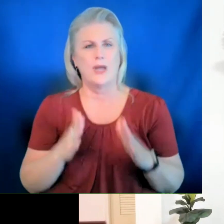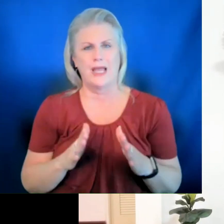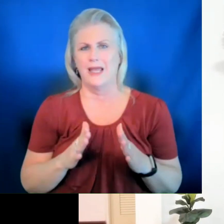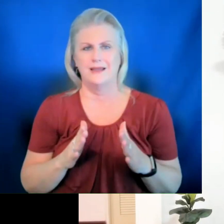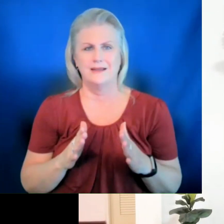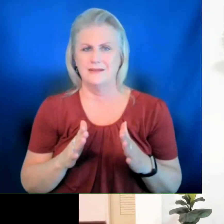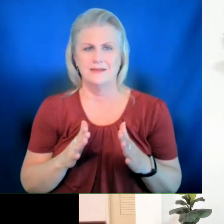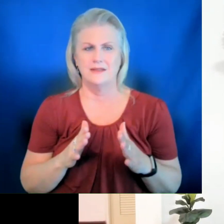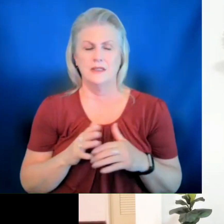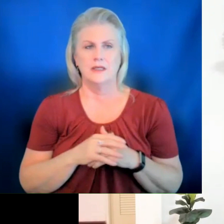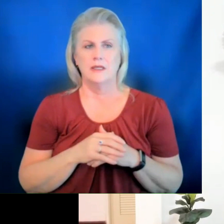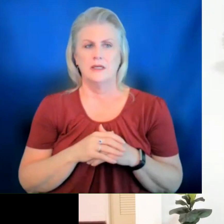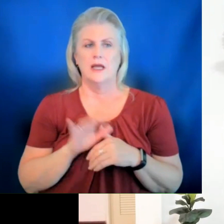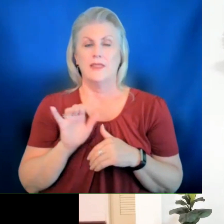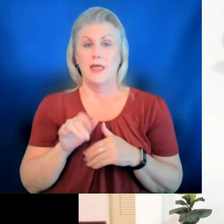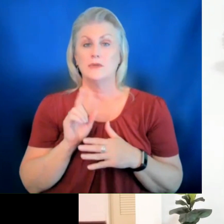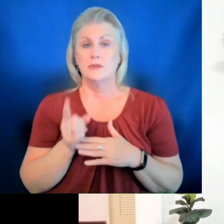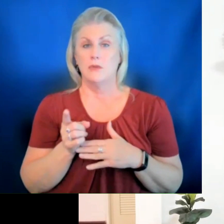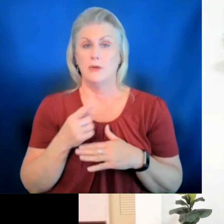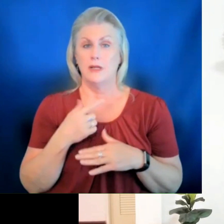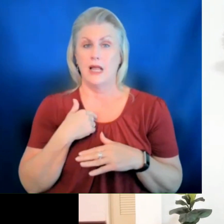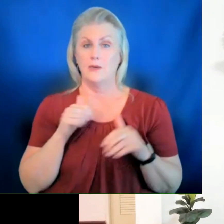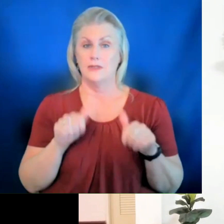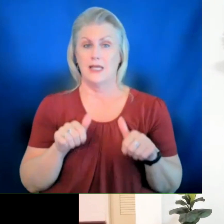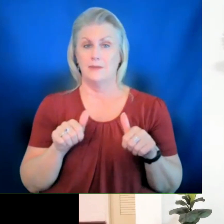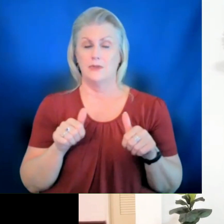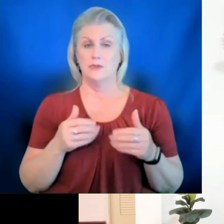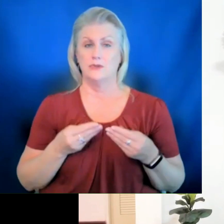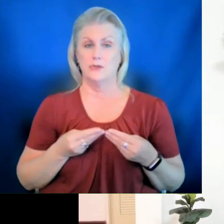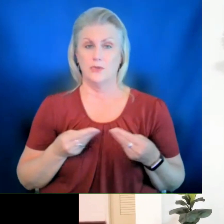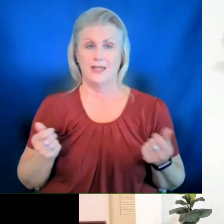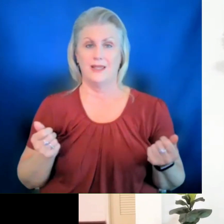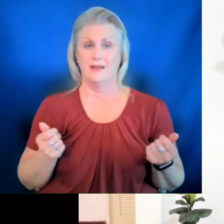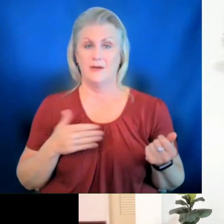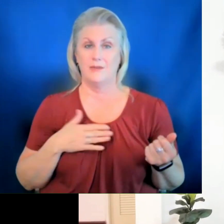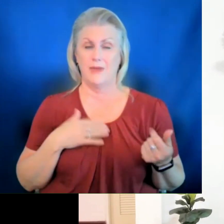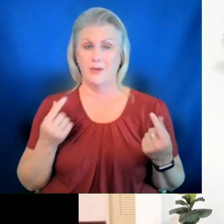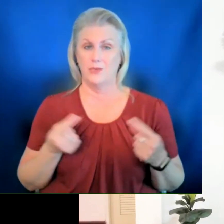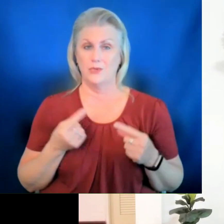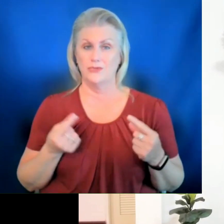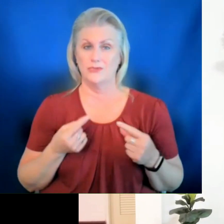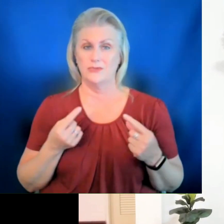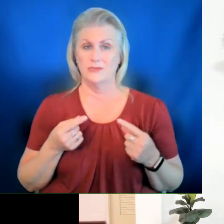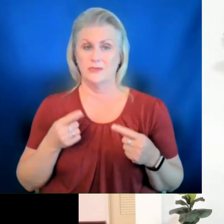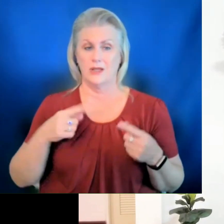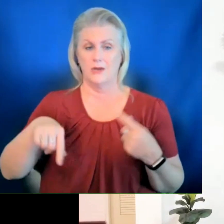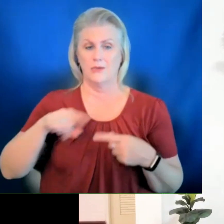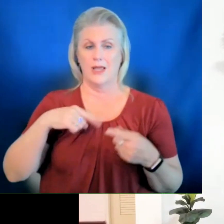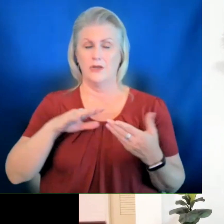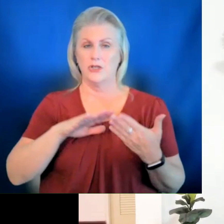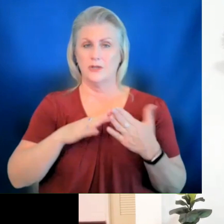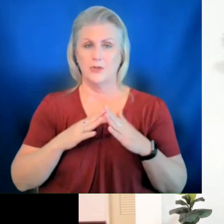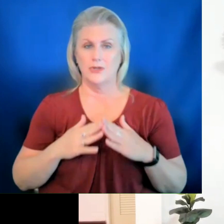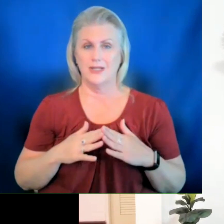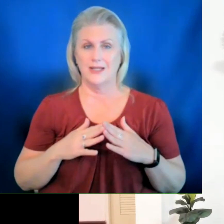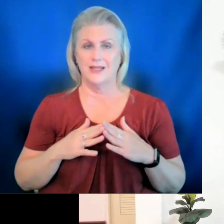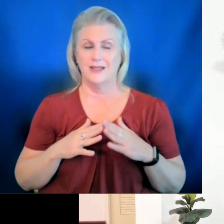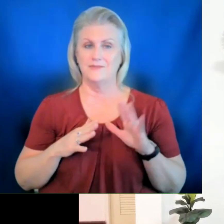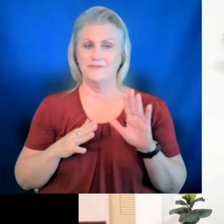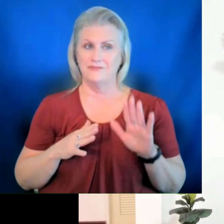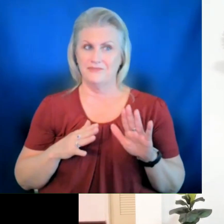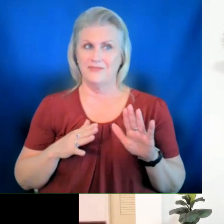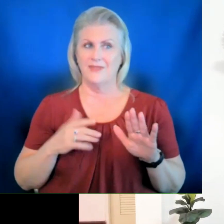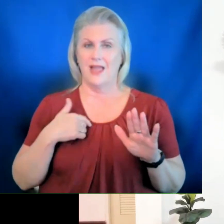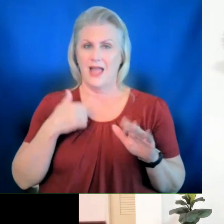able to heal my wounds around community. Because I remember when my mom left when I was 14